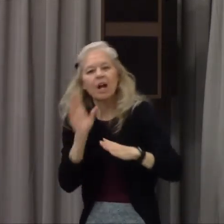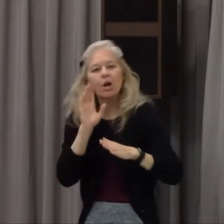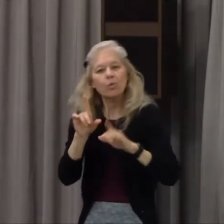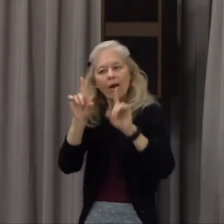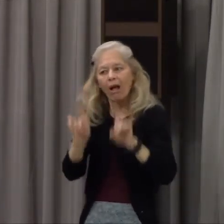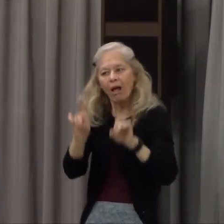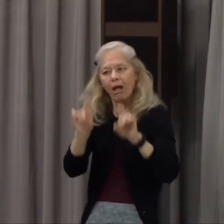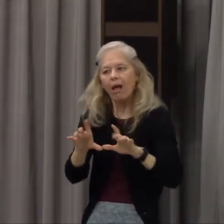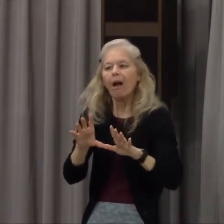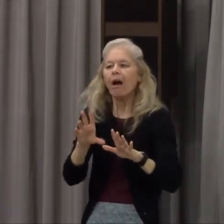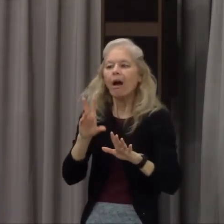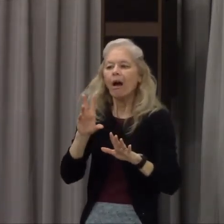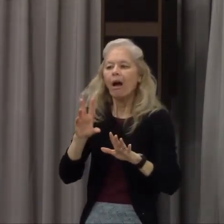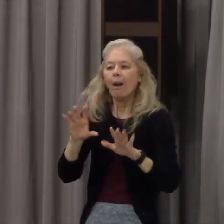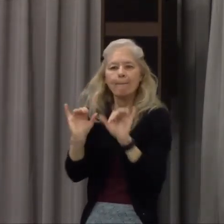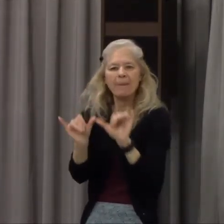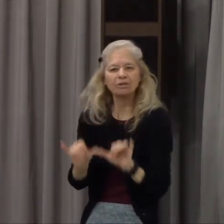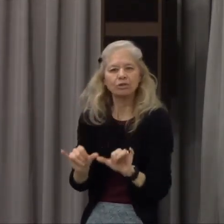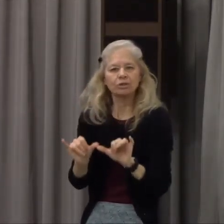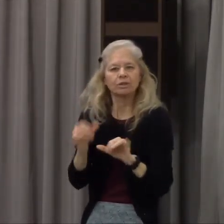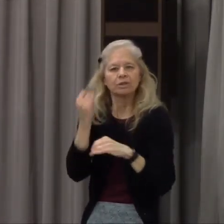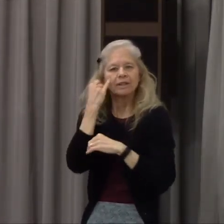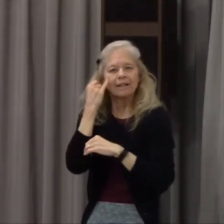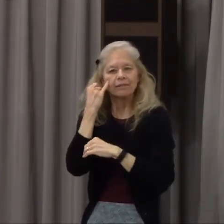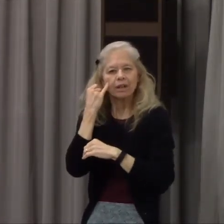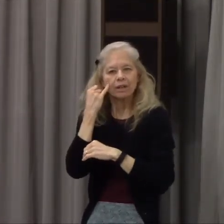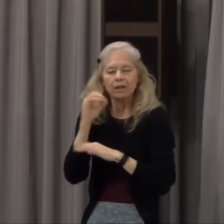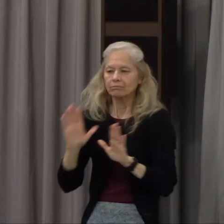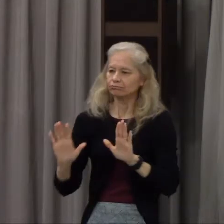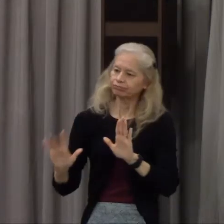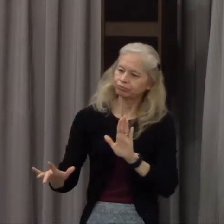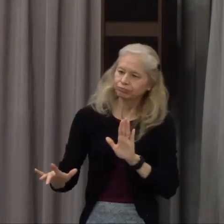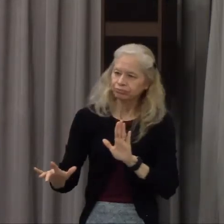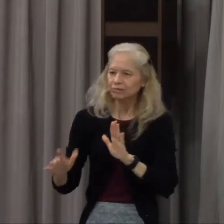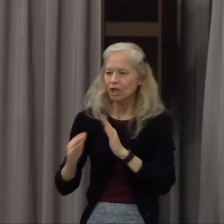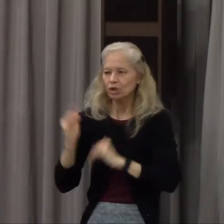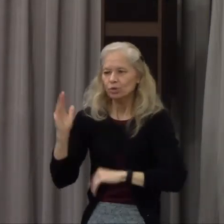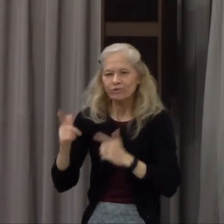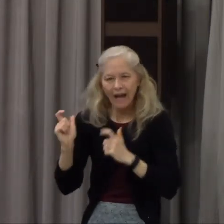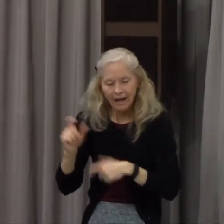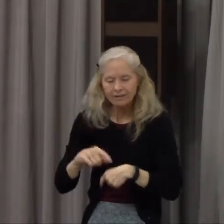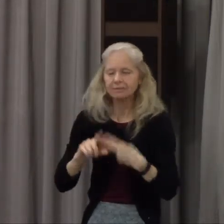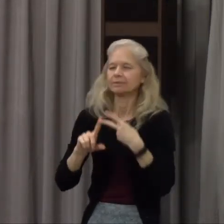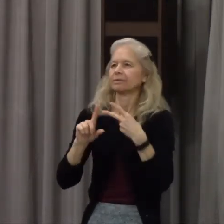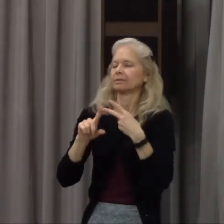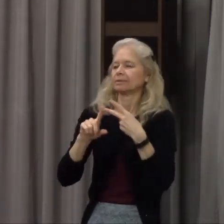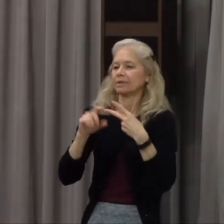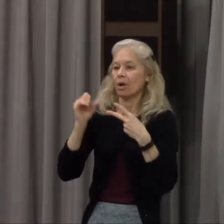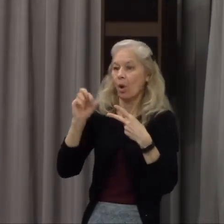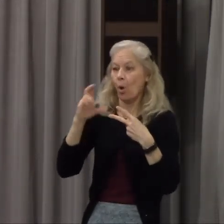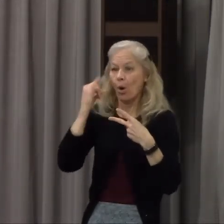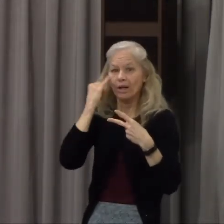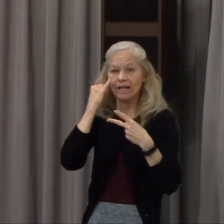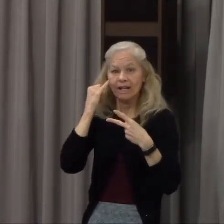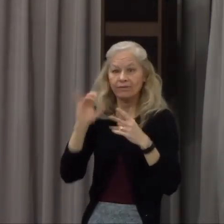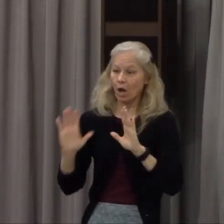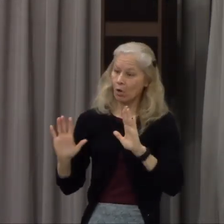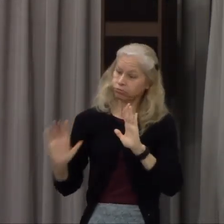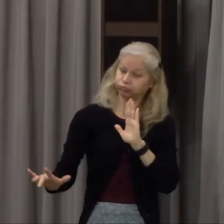you keep it, and eventually you take it in, and you turn it in, and they put it in their computer, what? They find out